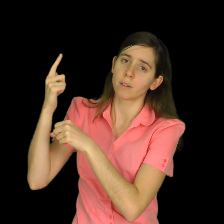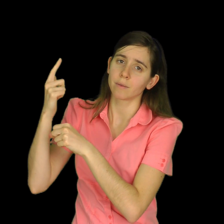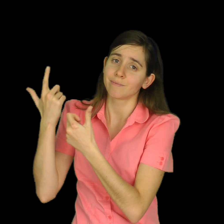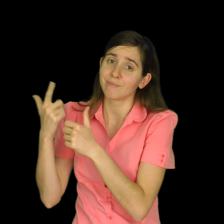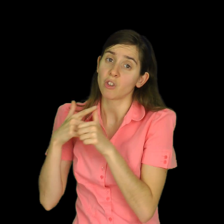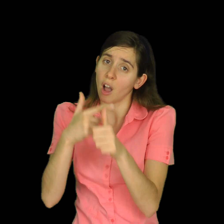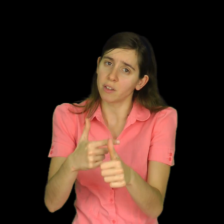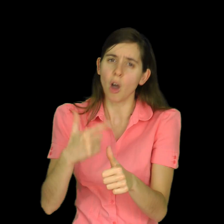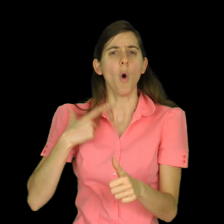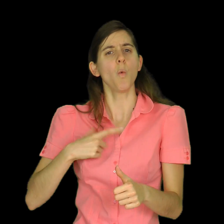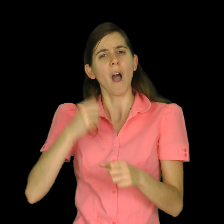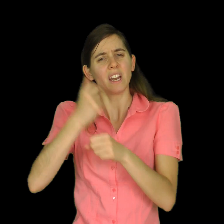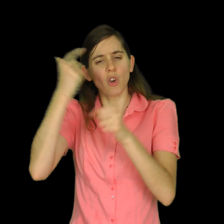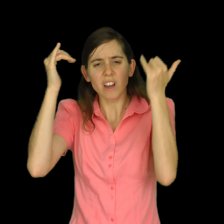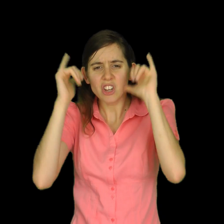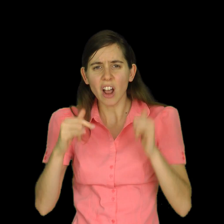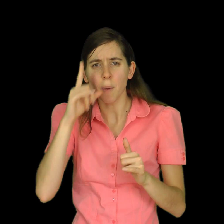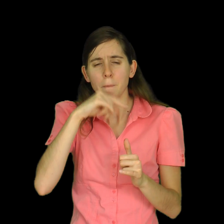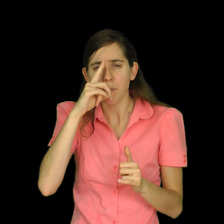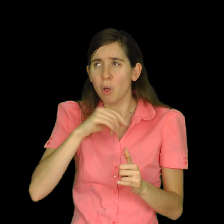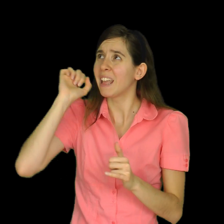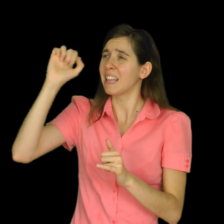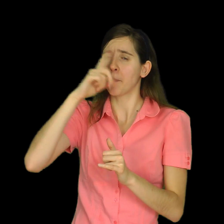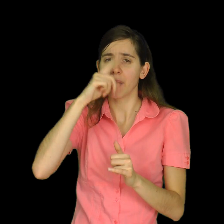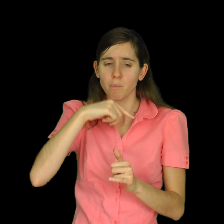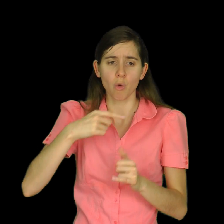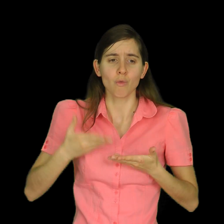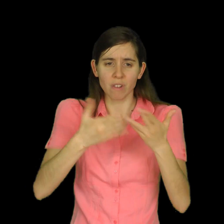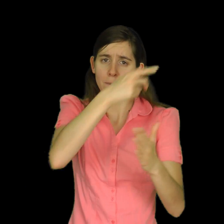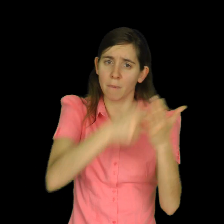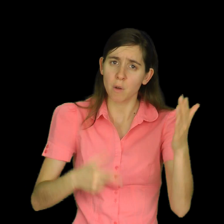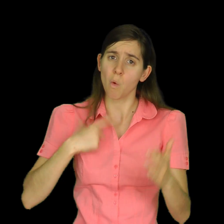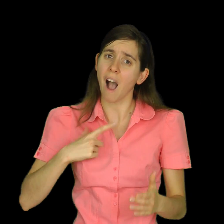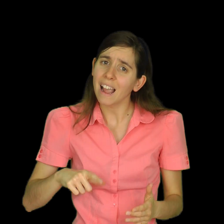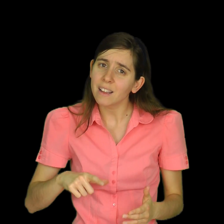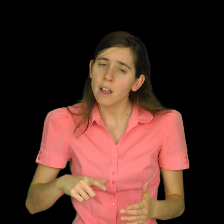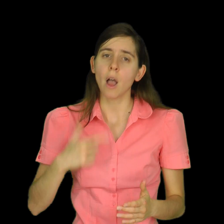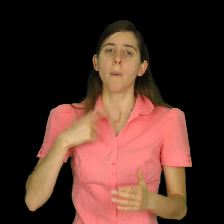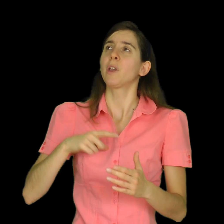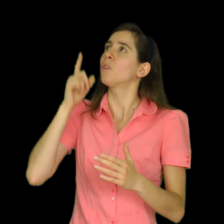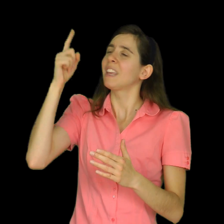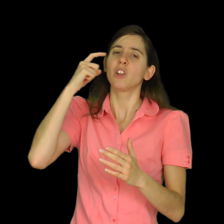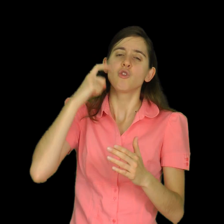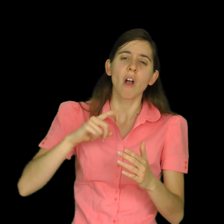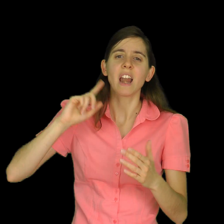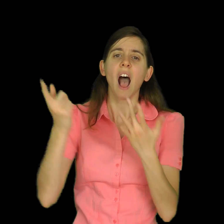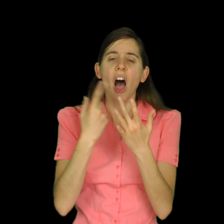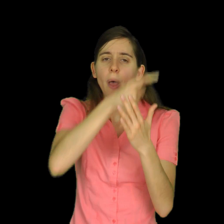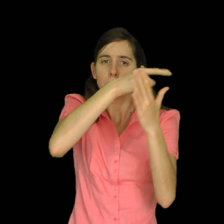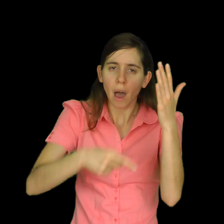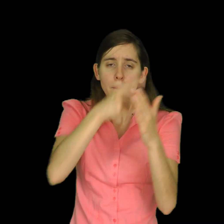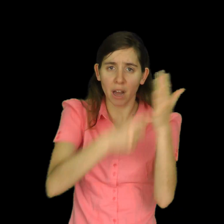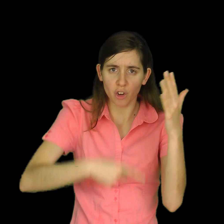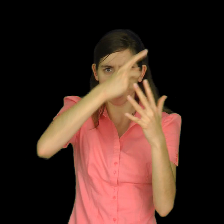answer. Why did God judge people, often His own people, so severely at times? Because He tried everything else and it didn't work, and so